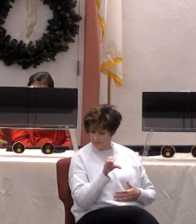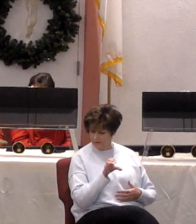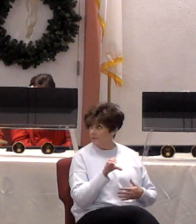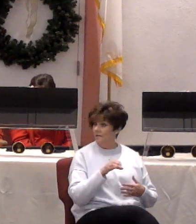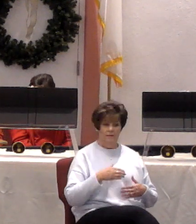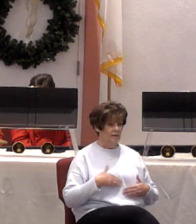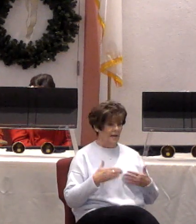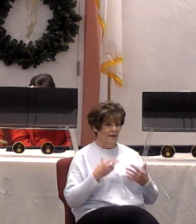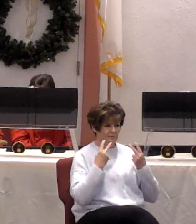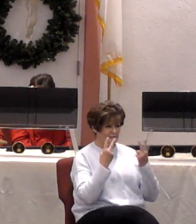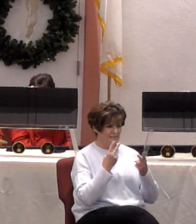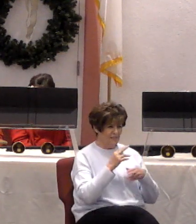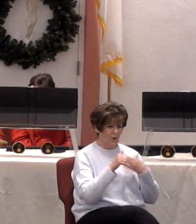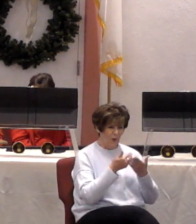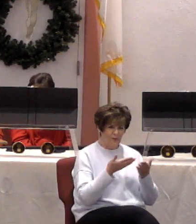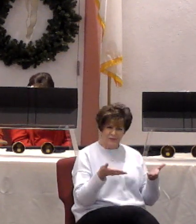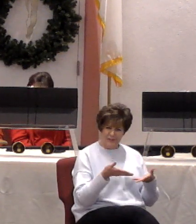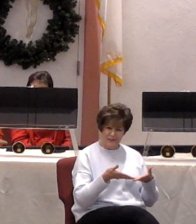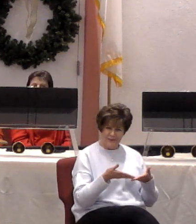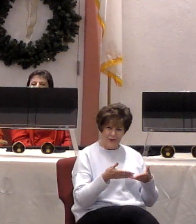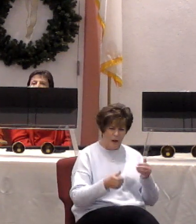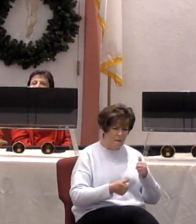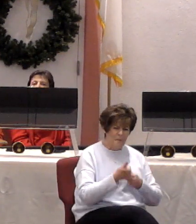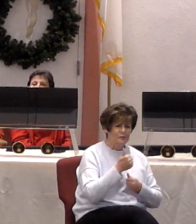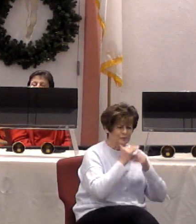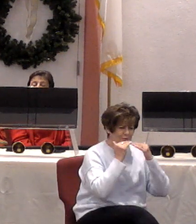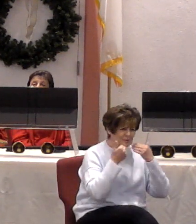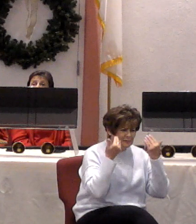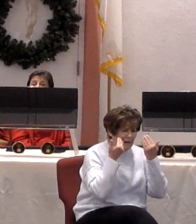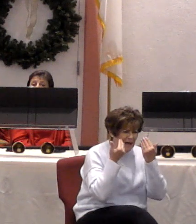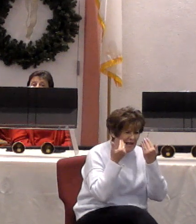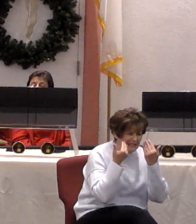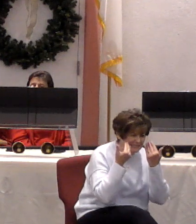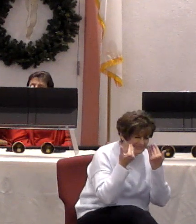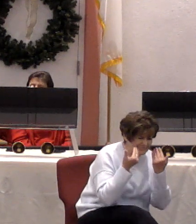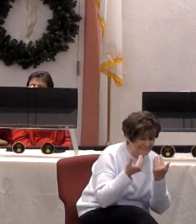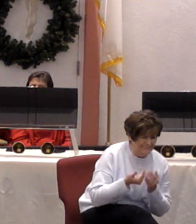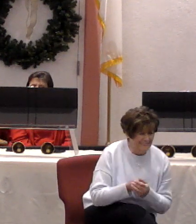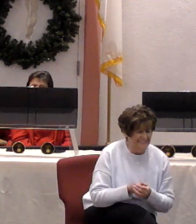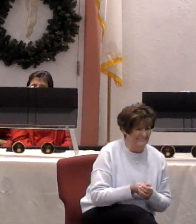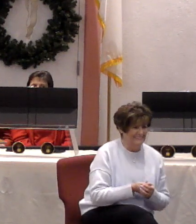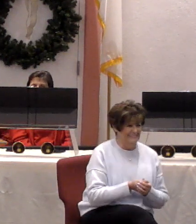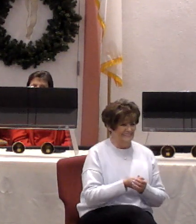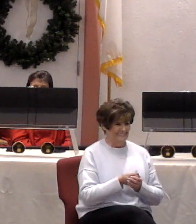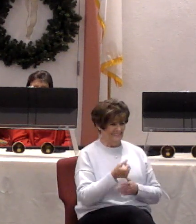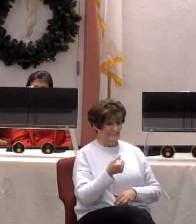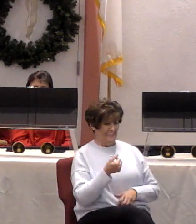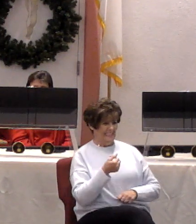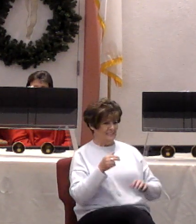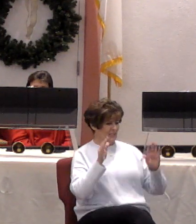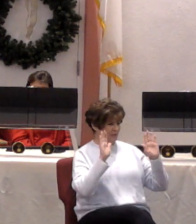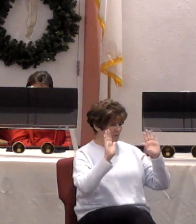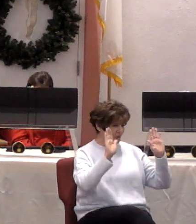Glad to see all of you here. Glad to see most of you smiling. Let's see if we can increase the ratio before this is over with. It's going to be a